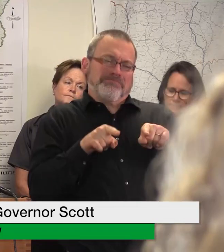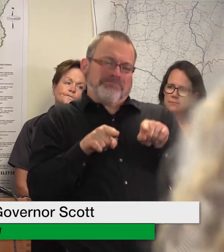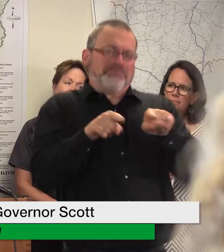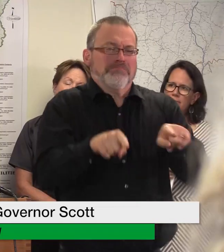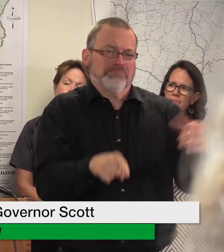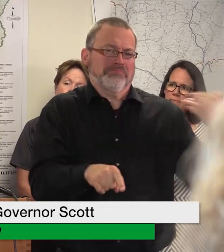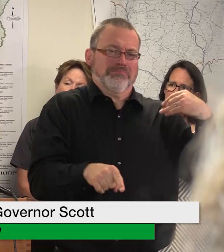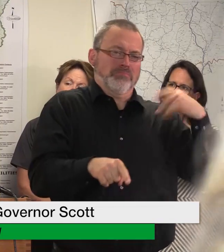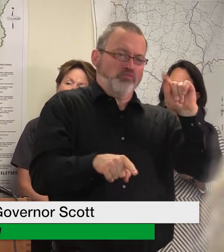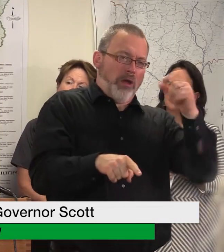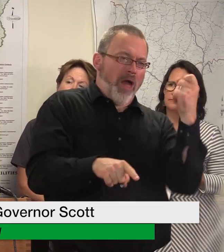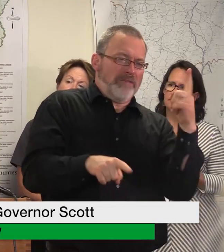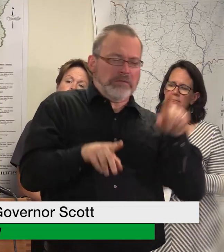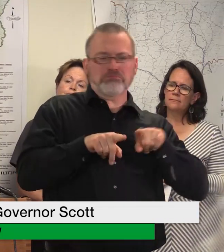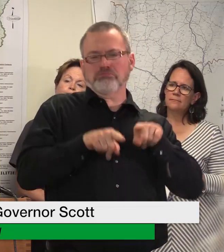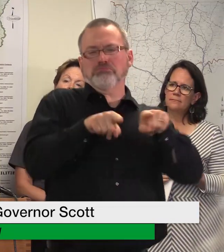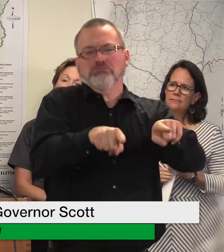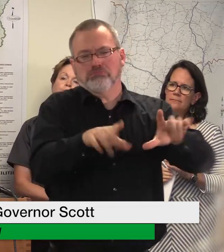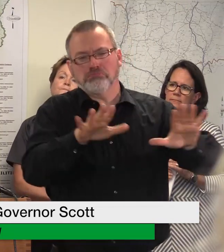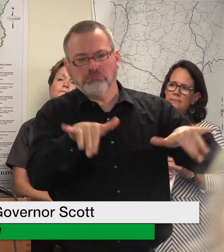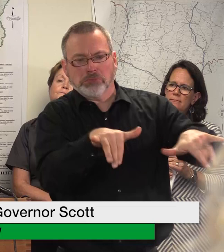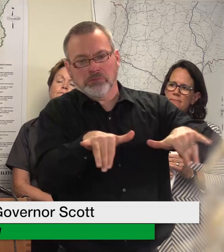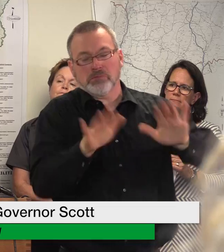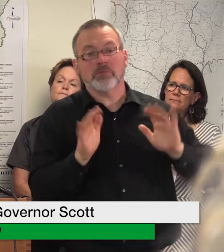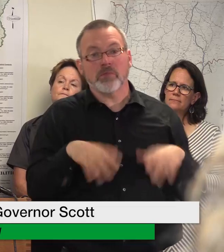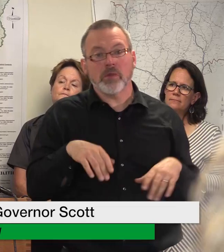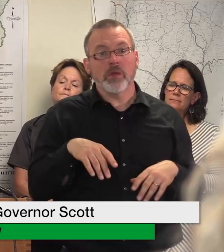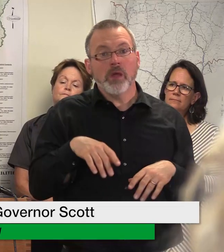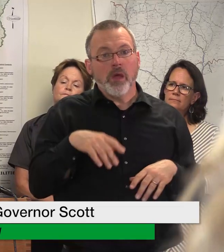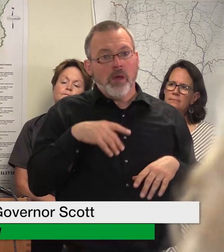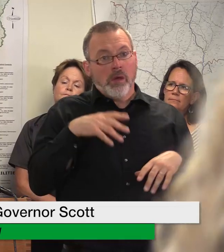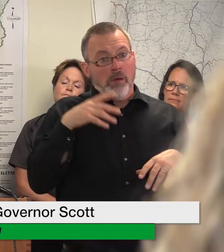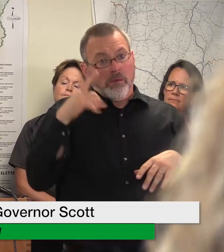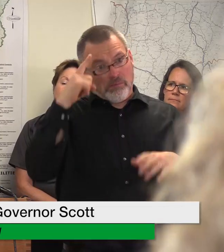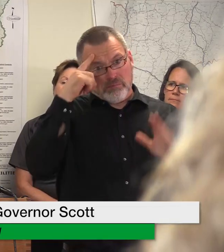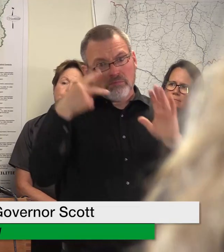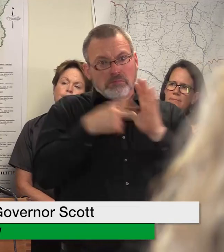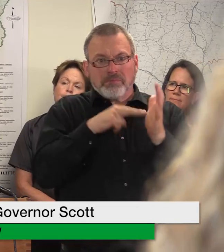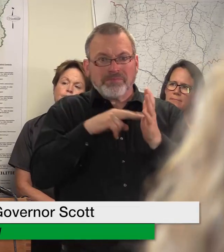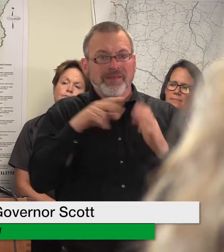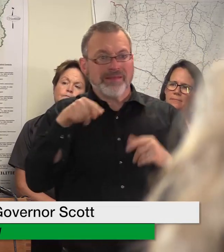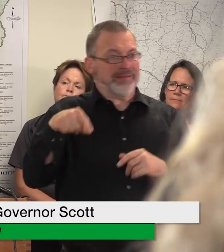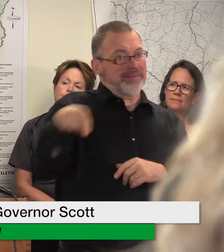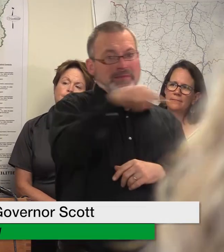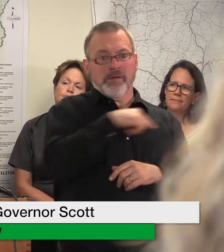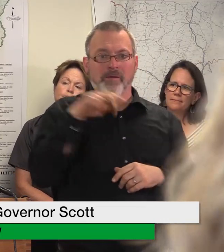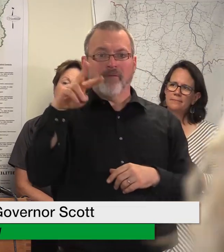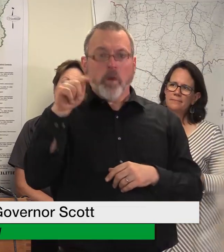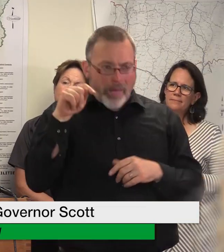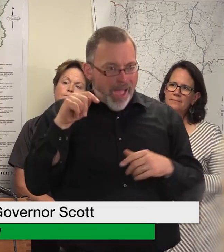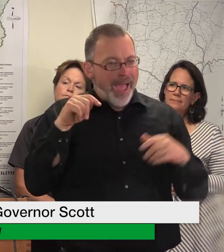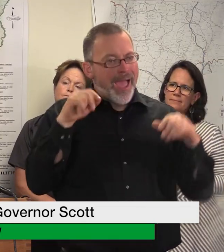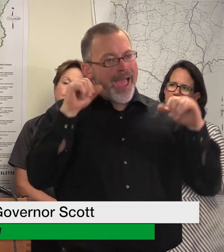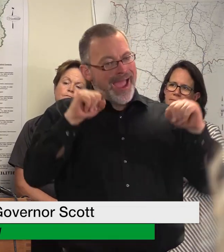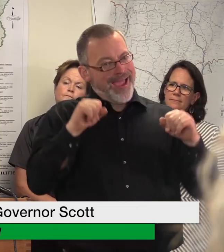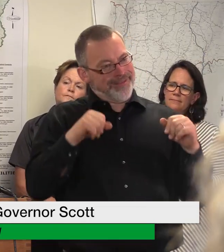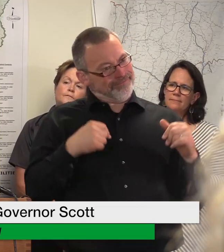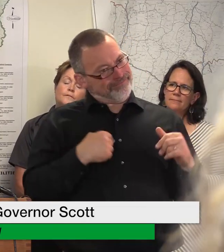we'll be working to make sure that the vast majority of Vermonters are covered in some respect